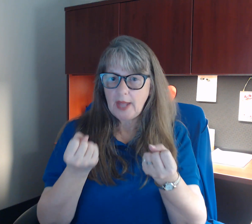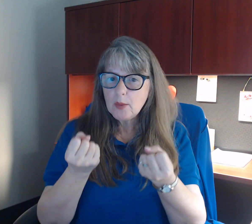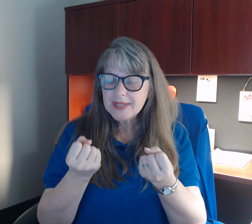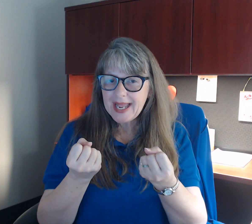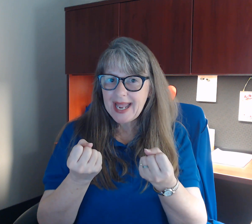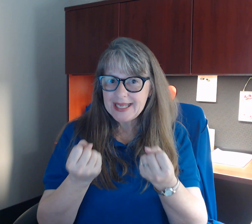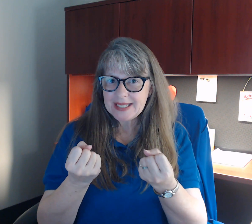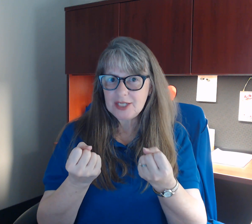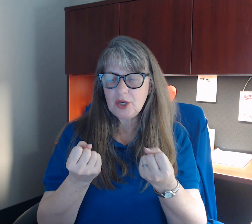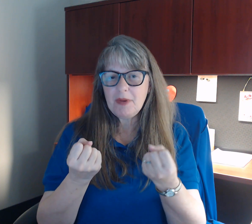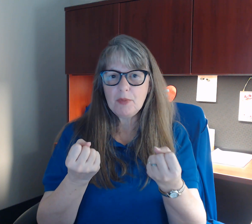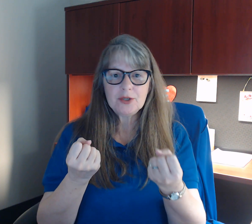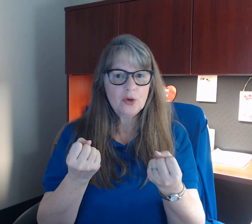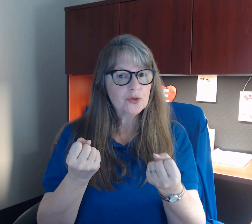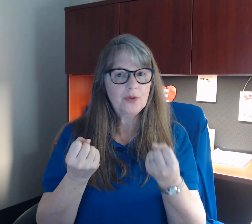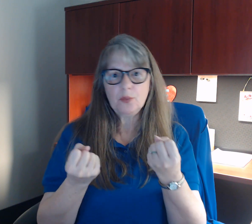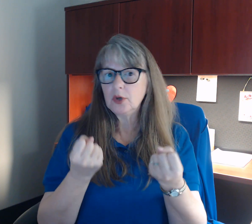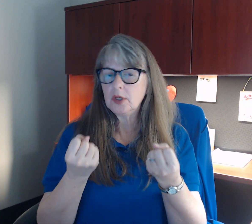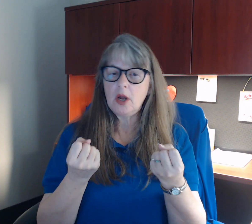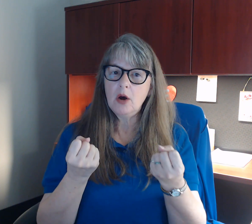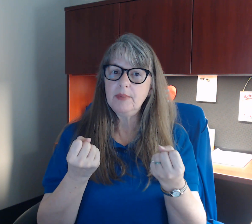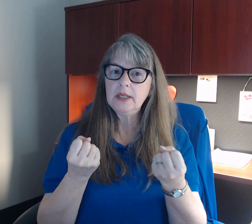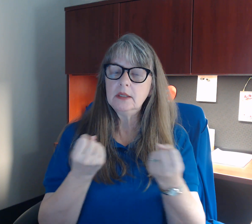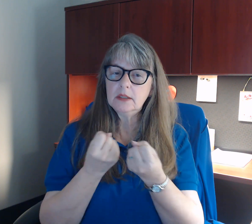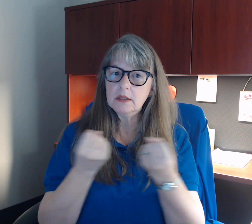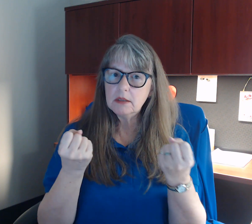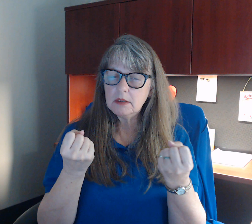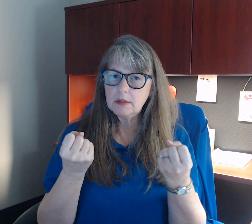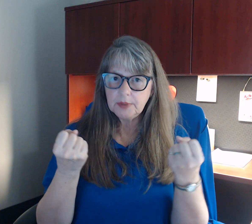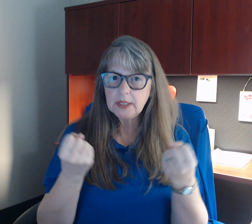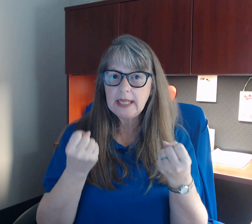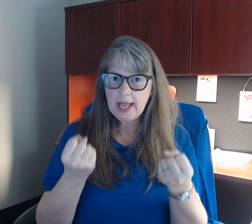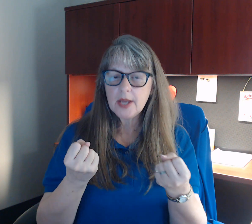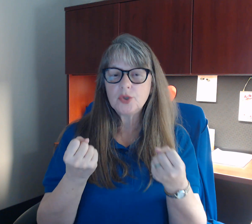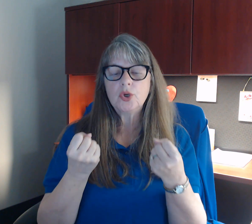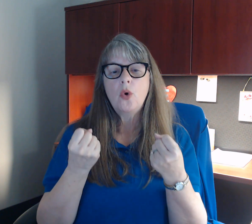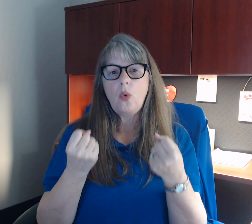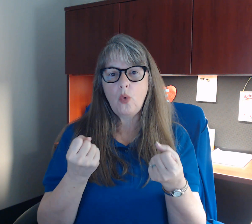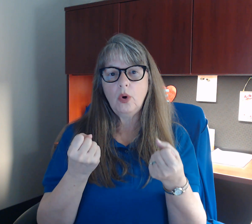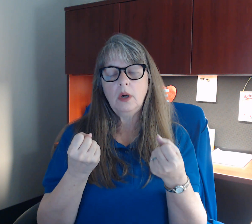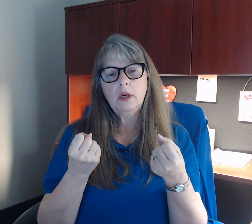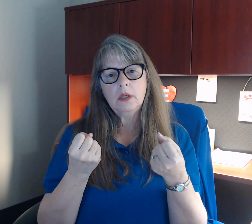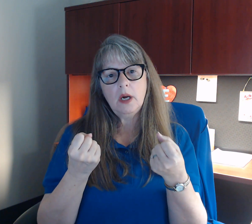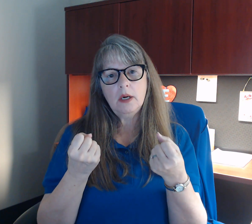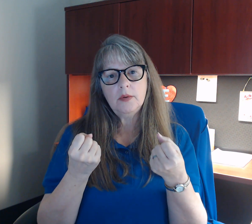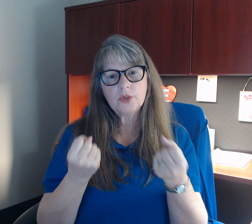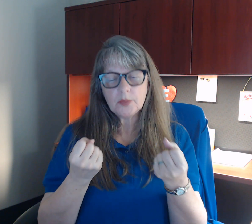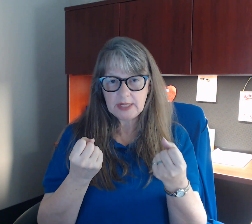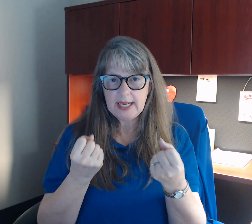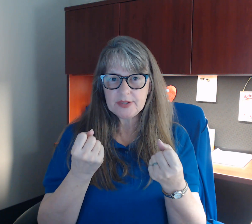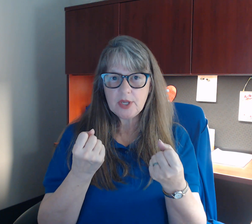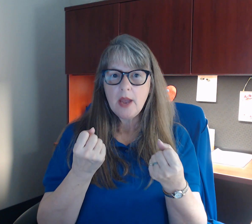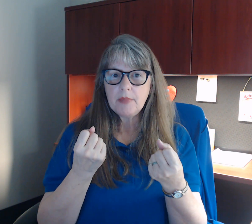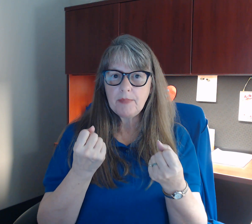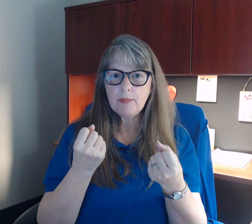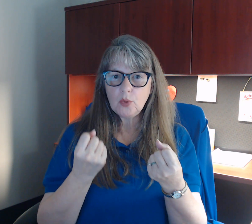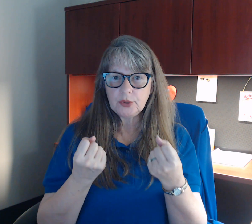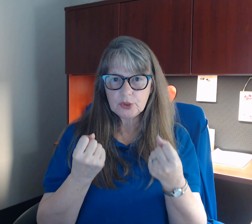the S hand shape. Remember, I told you they weren't going to all be completely S or start with an S. But popcorn, you start